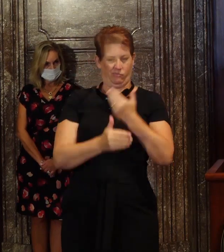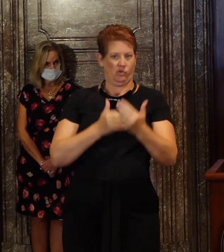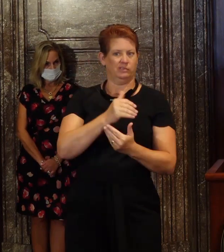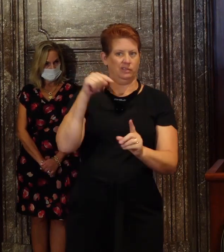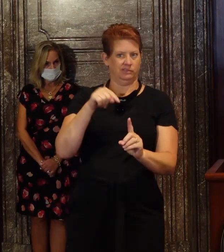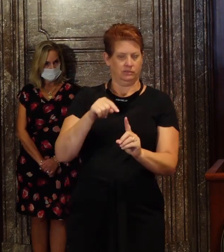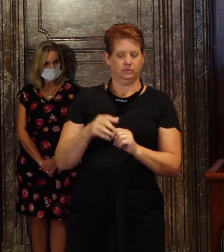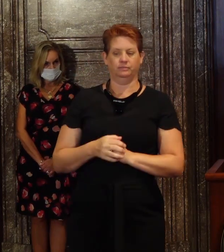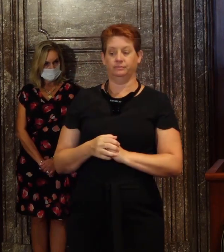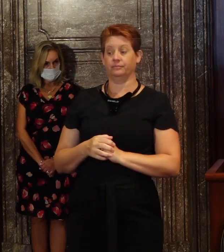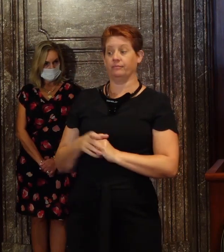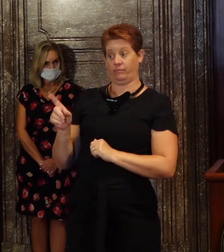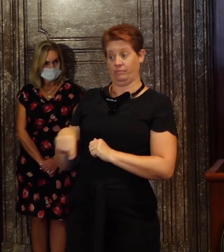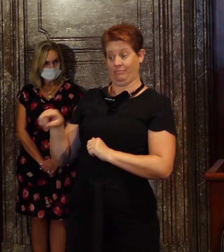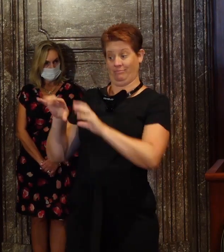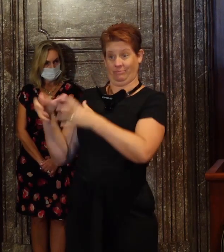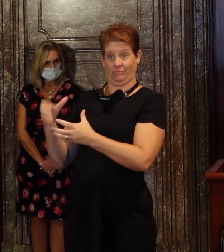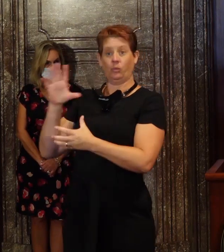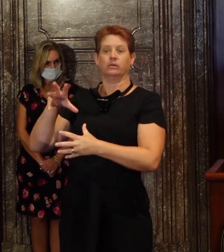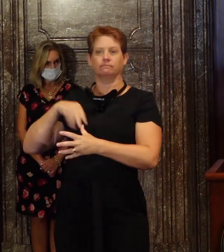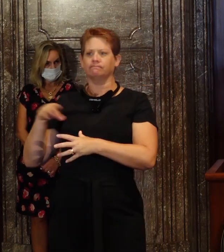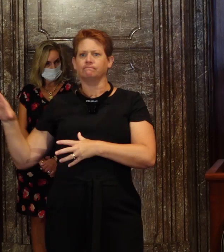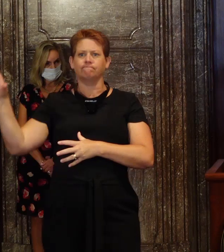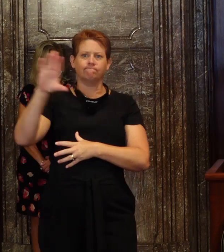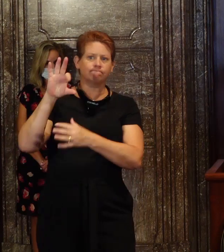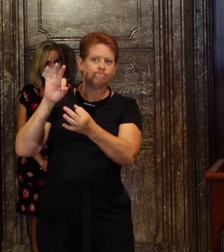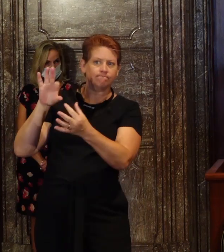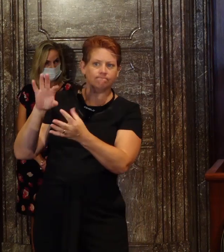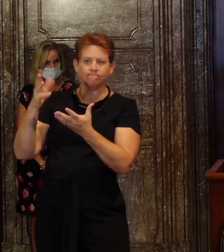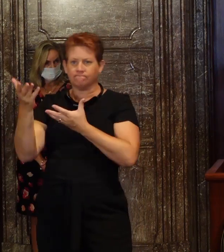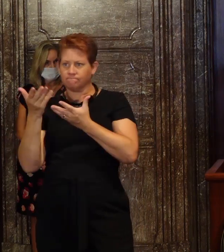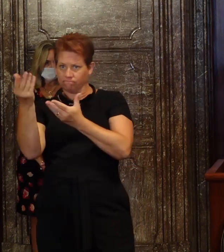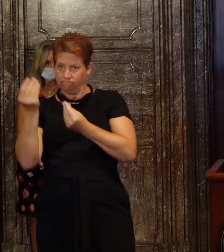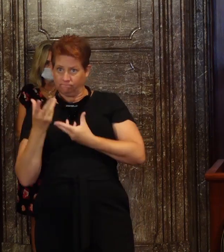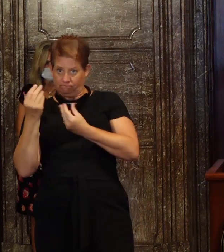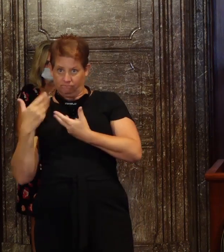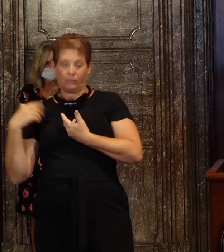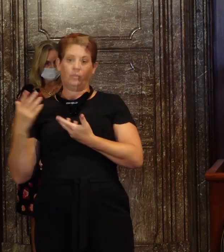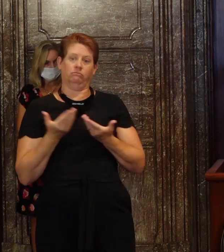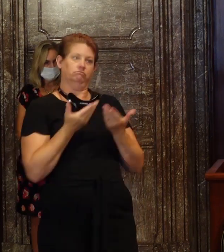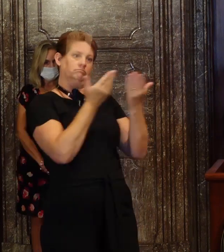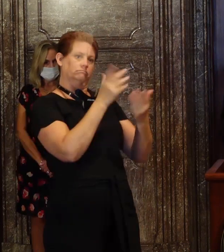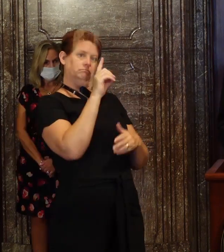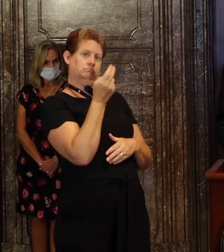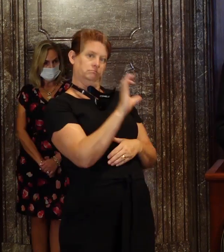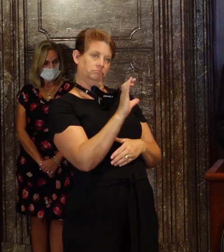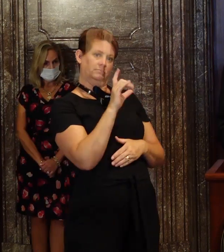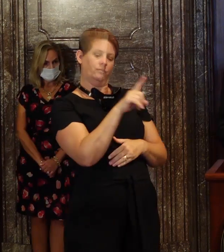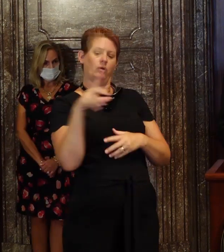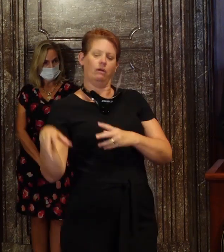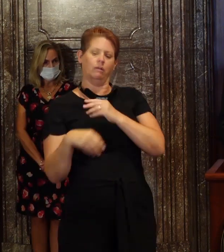and they will take public input and make additional suggestions to DHEC on needed policies